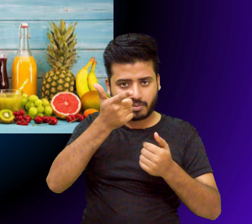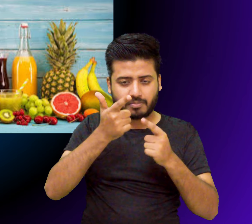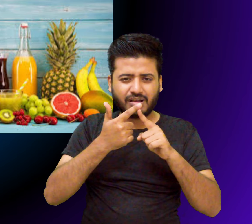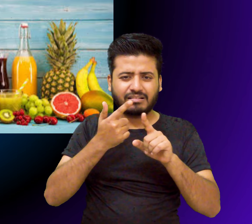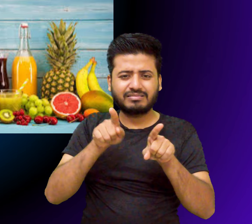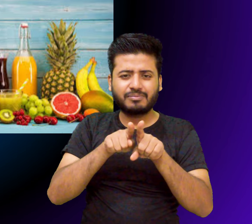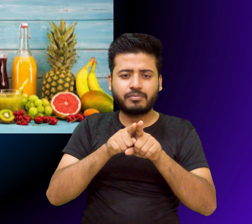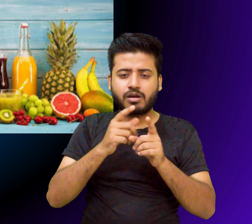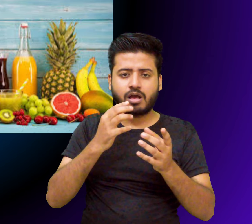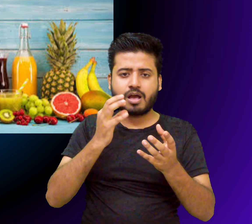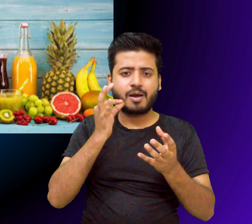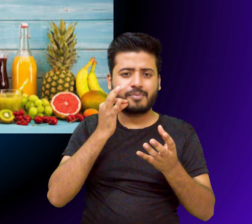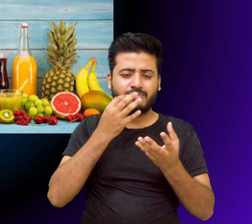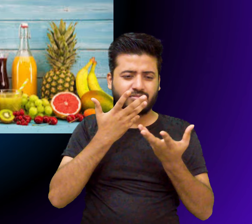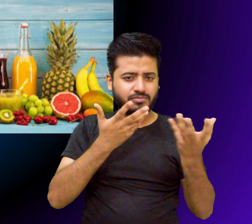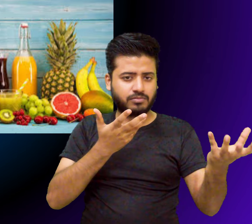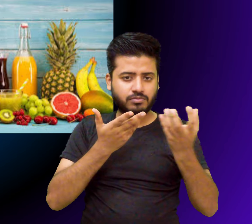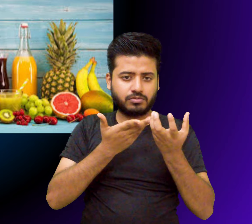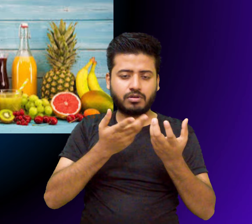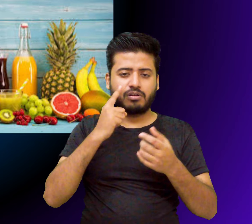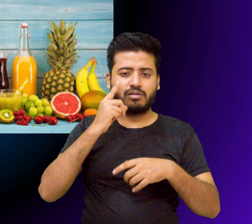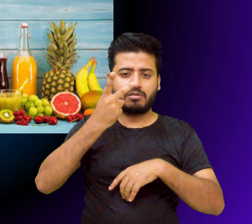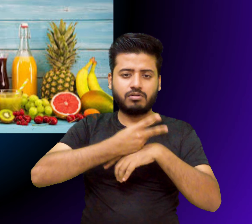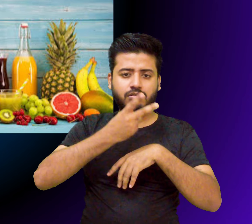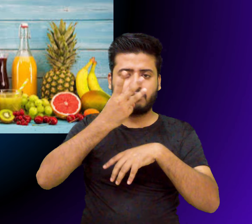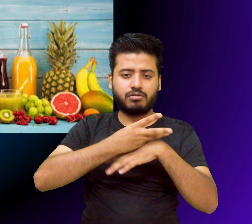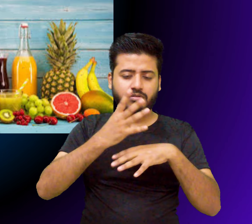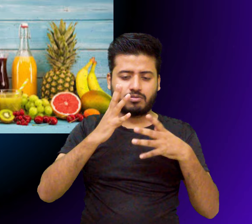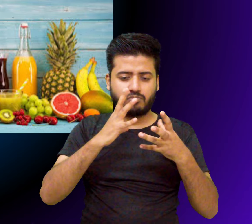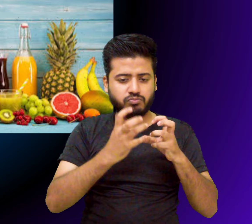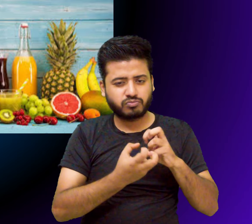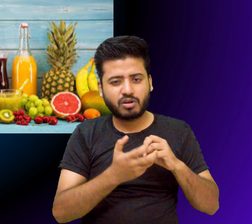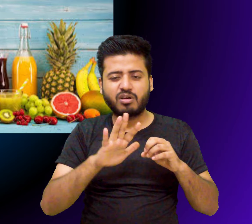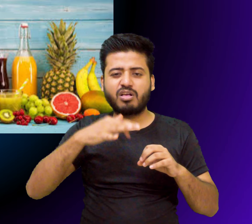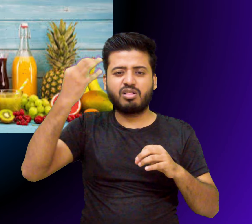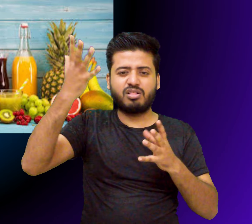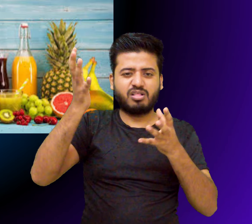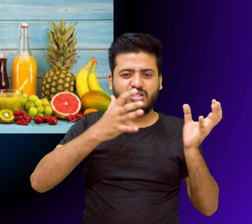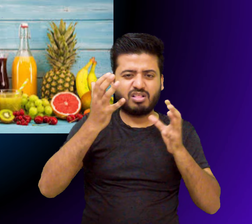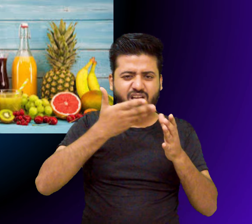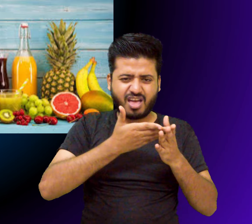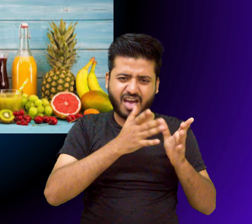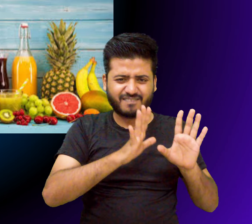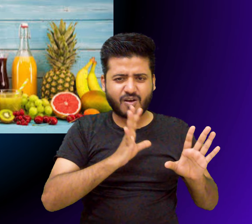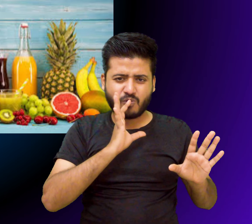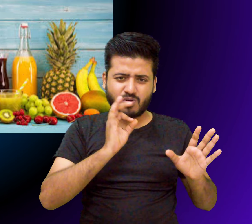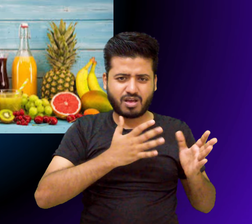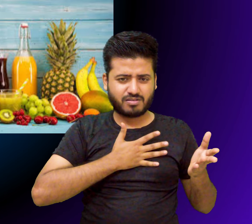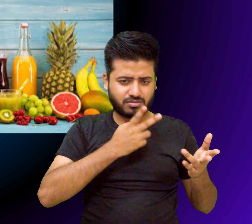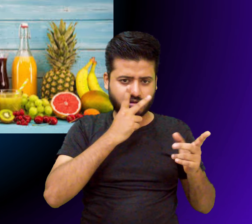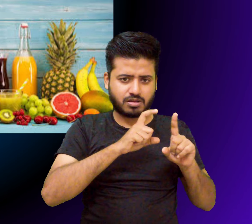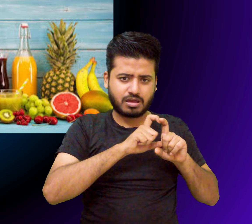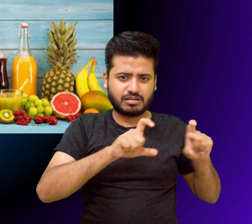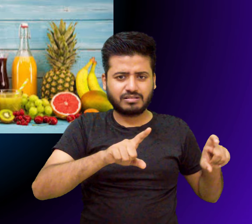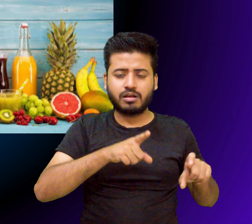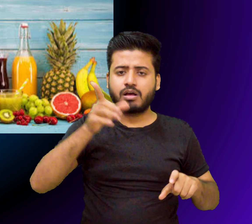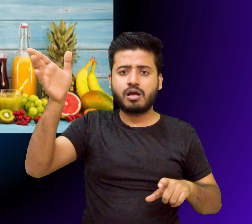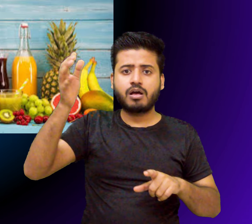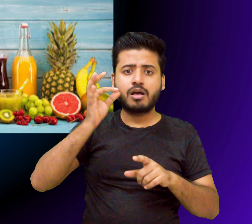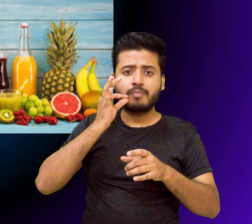flavorful, even if the fruit was used. Standardization. Adding colorants ensures a consistent shade from batch to batch, compensating